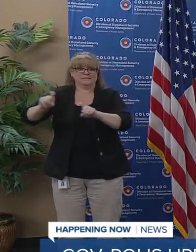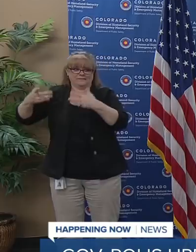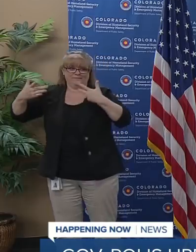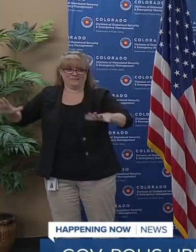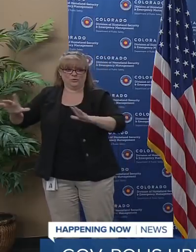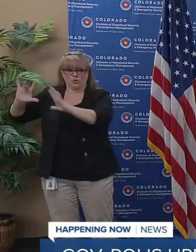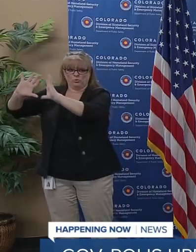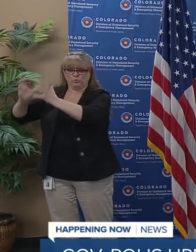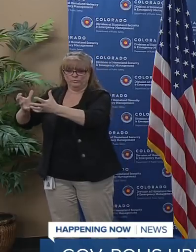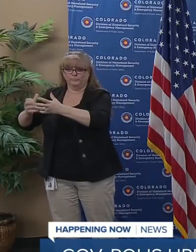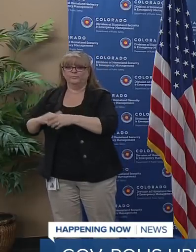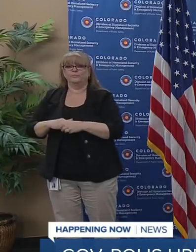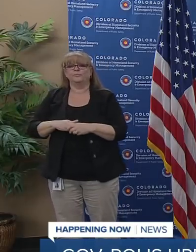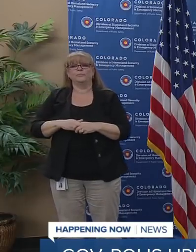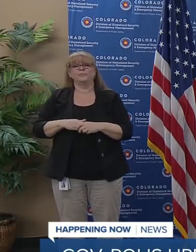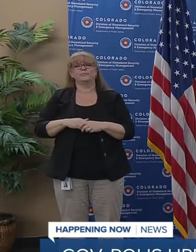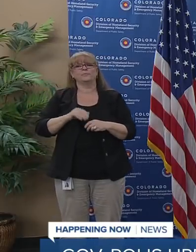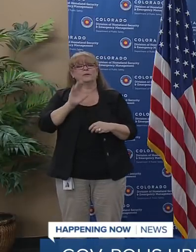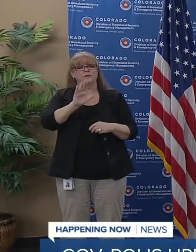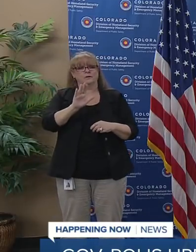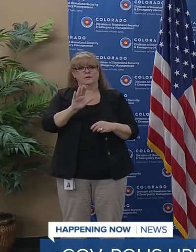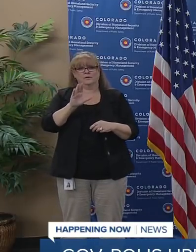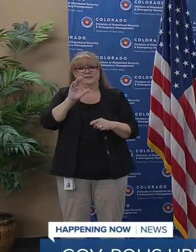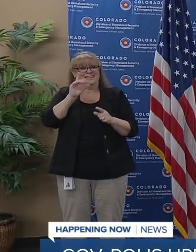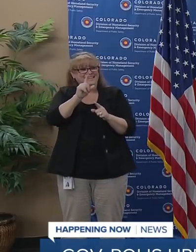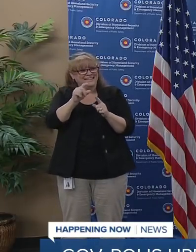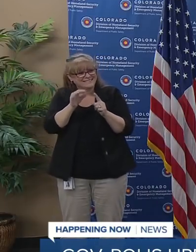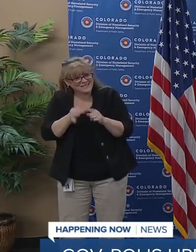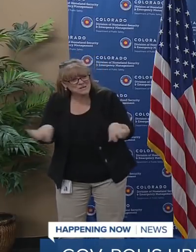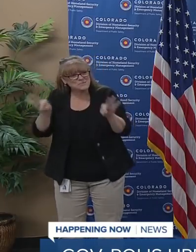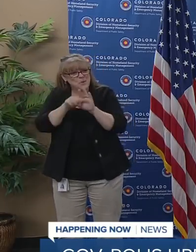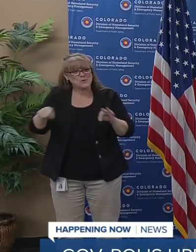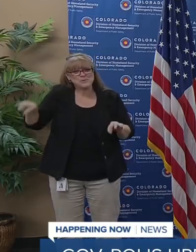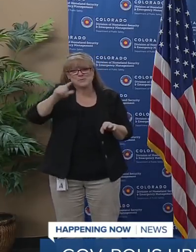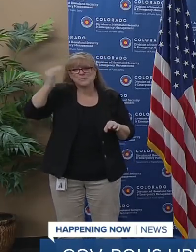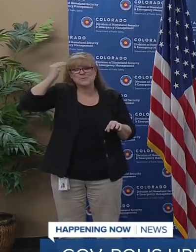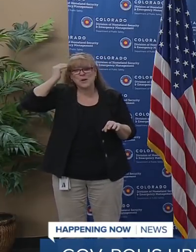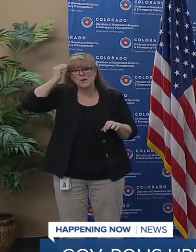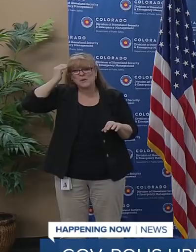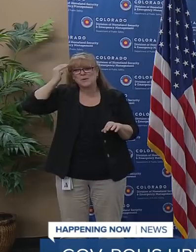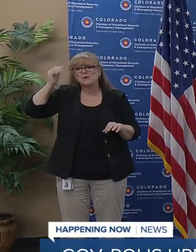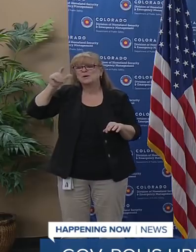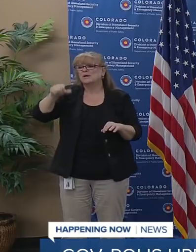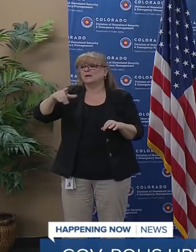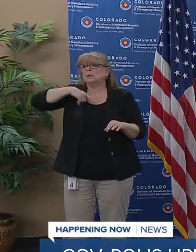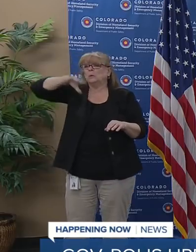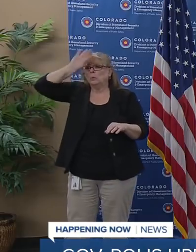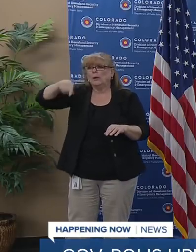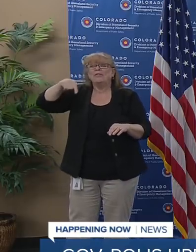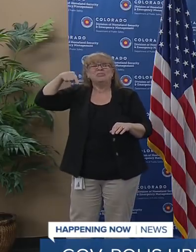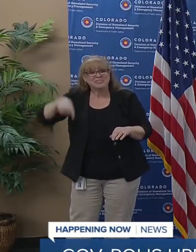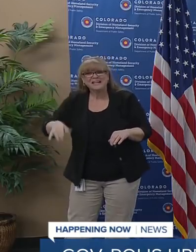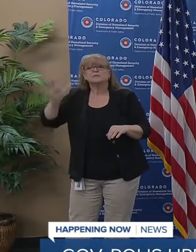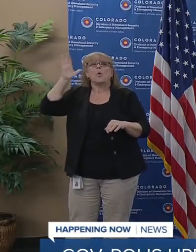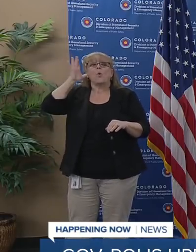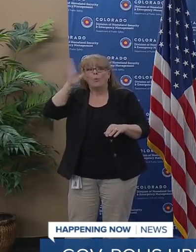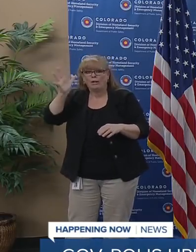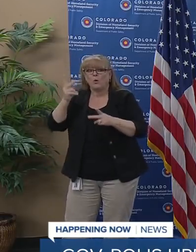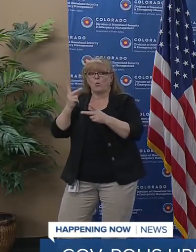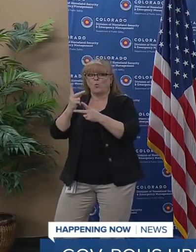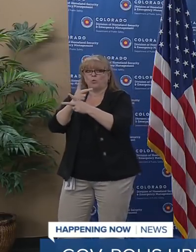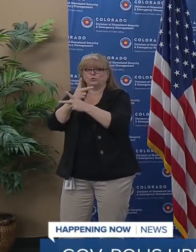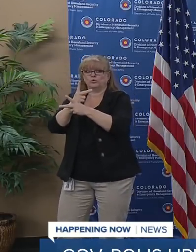this, I think we all know this without having to hear it, but this is going to get worse before it gets better. The good news, it's going to get better. We're going to get through this.